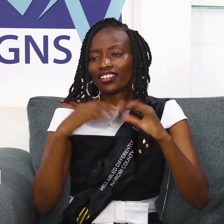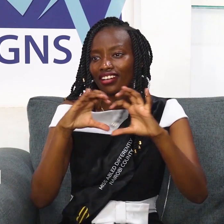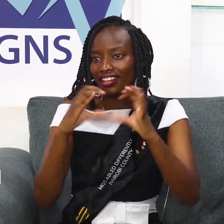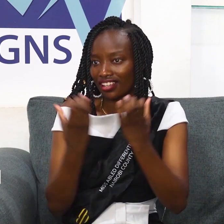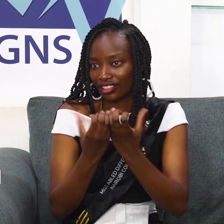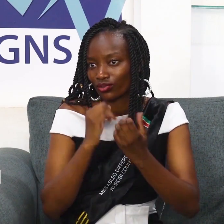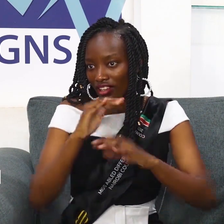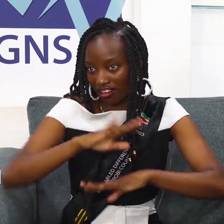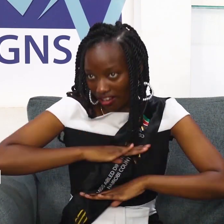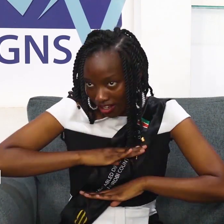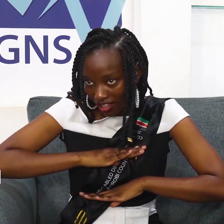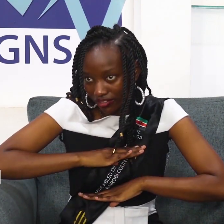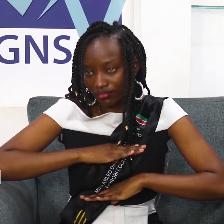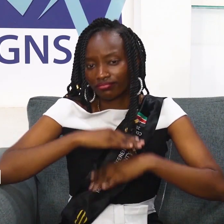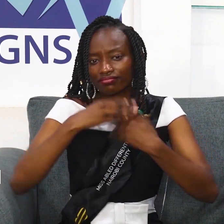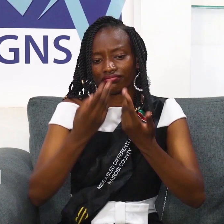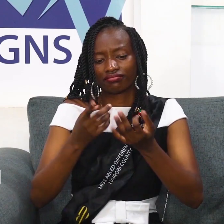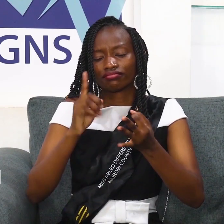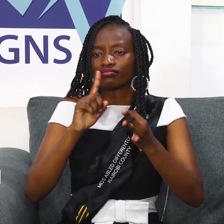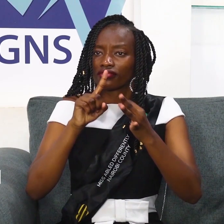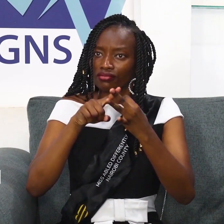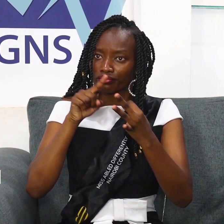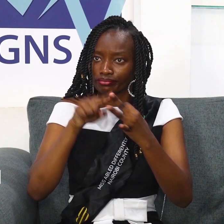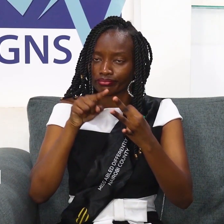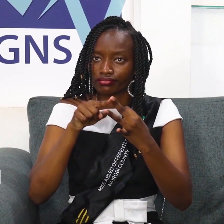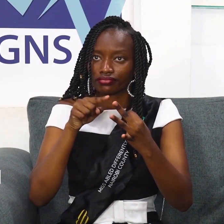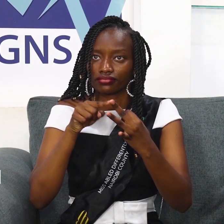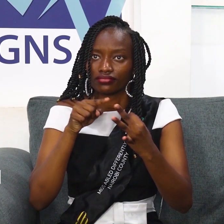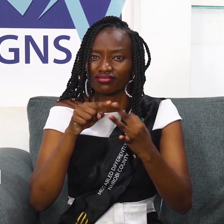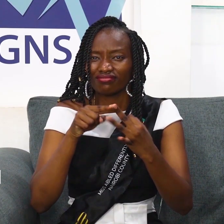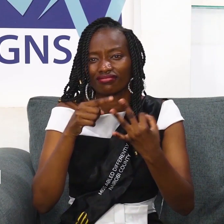We did not have like classroom. There were not enough classrooms. There were not enough books.